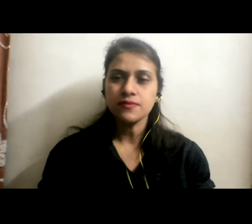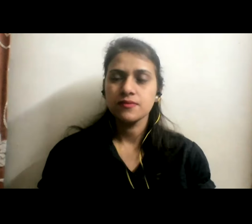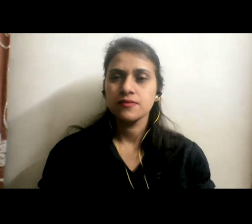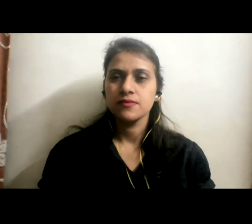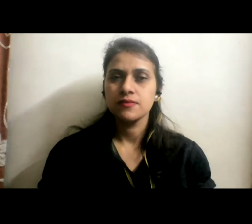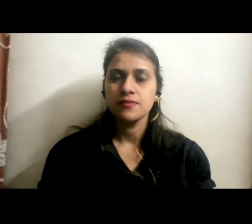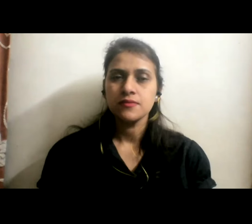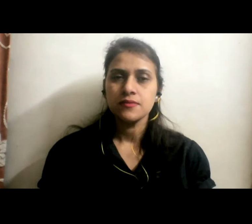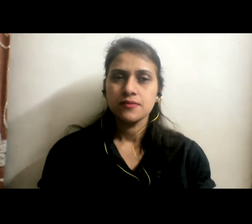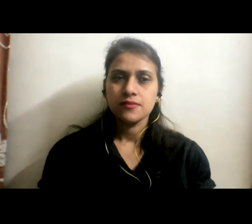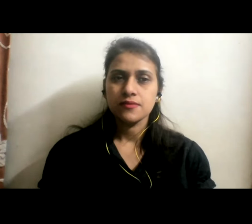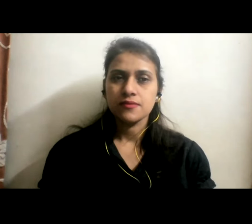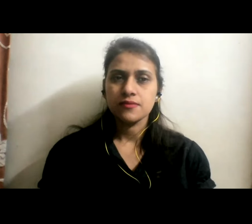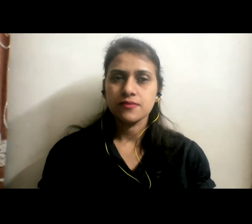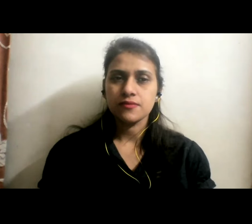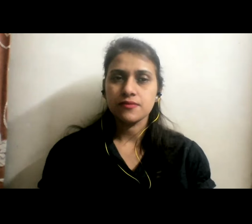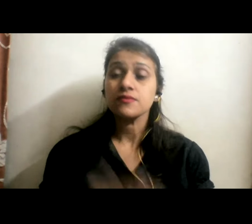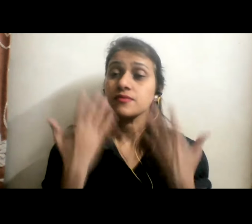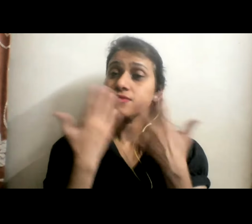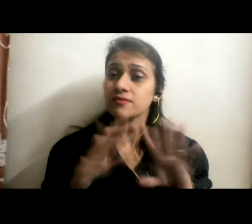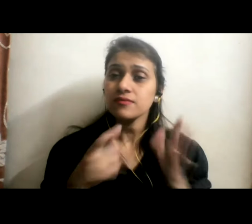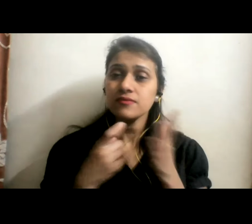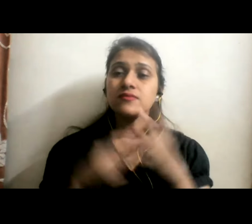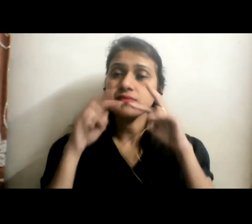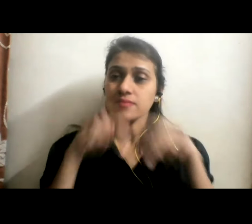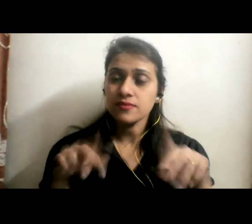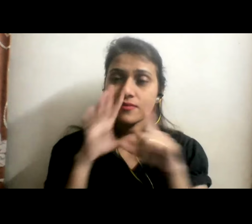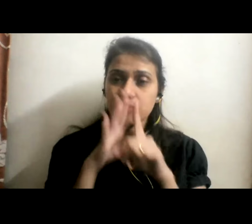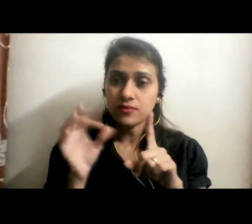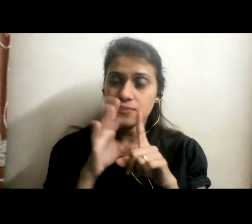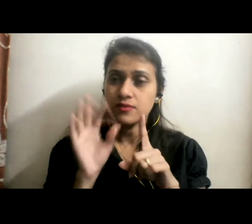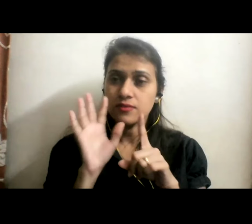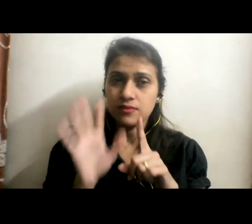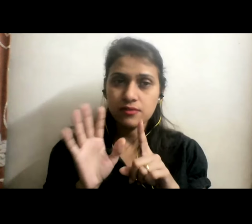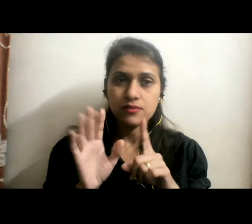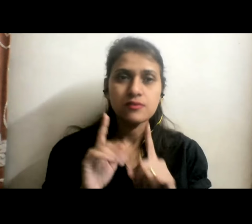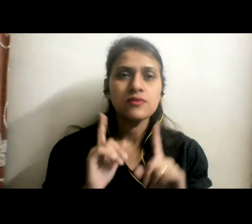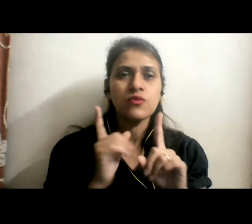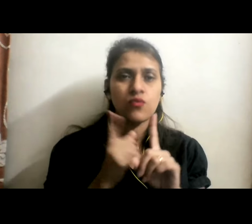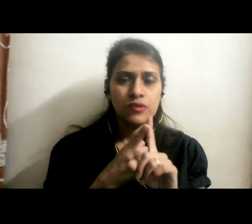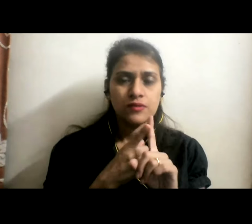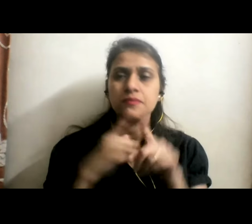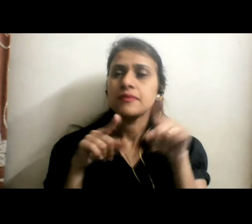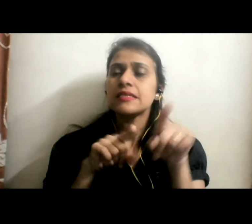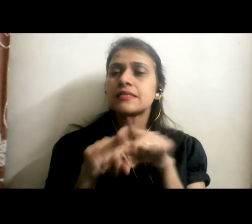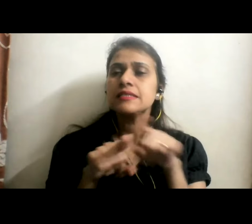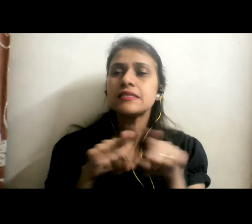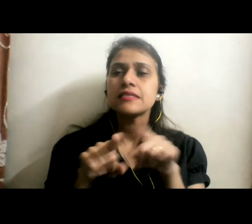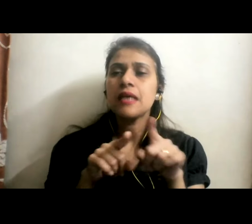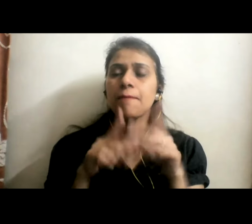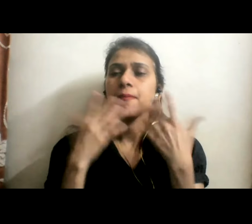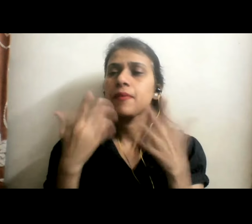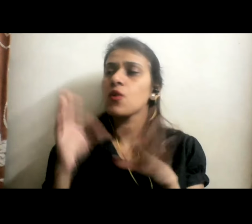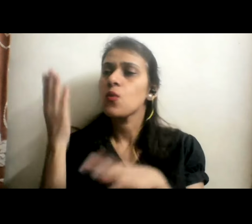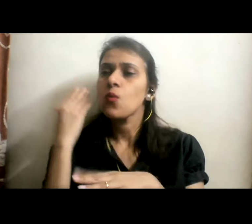So then when you do any research, usually you do it with the sample. I think I touched upon it in